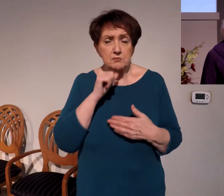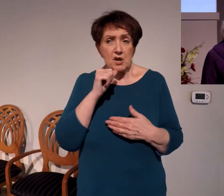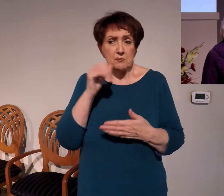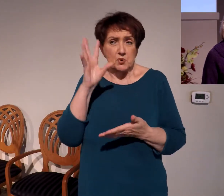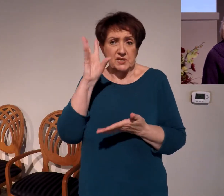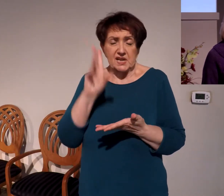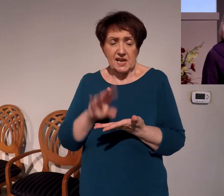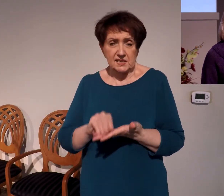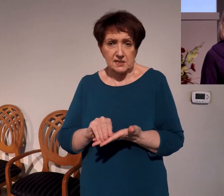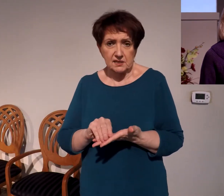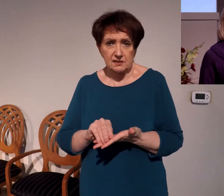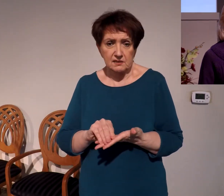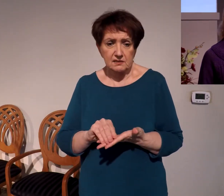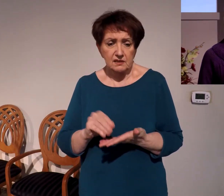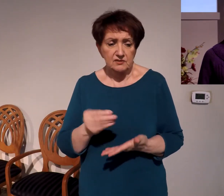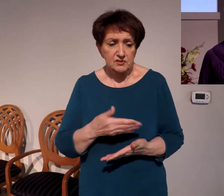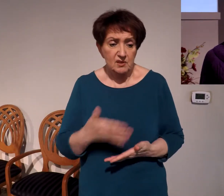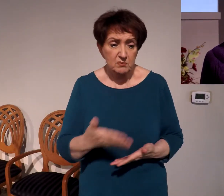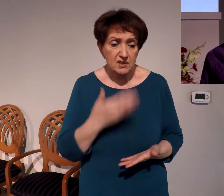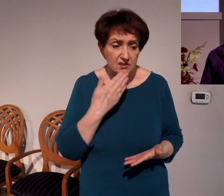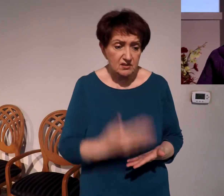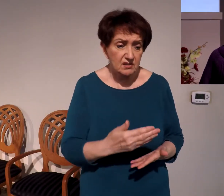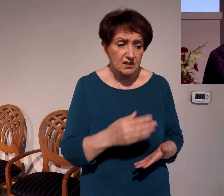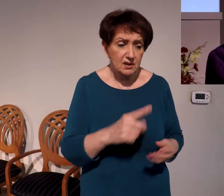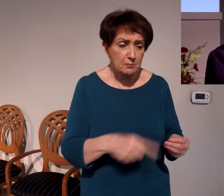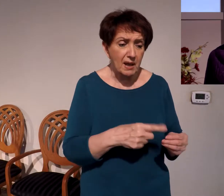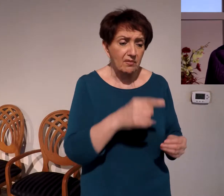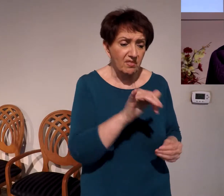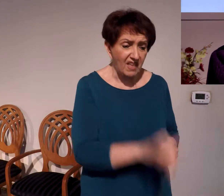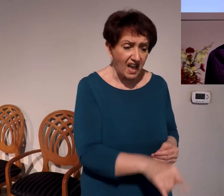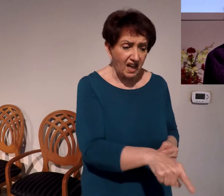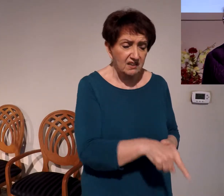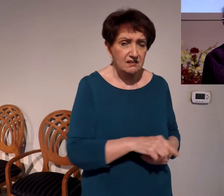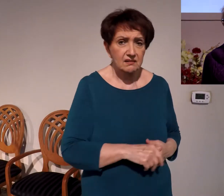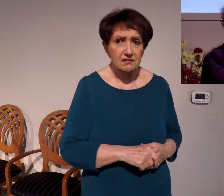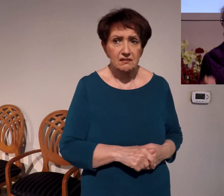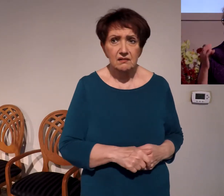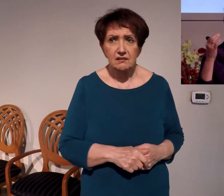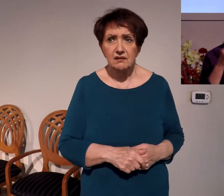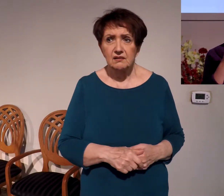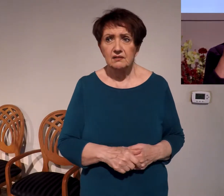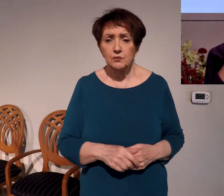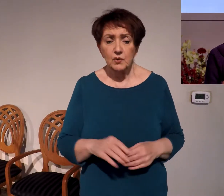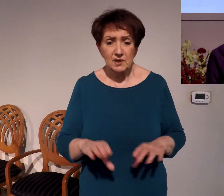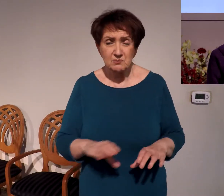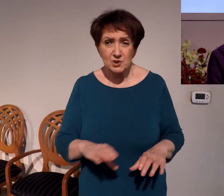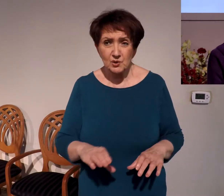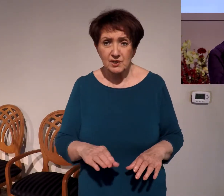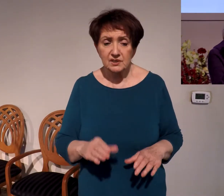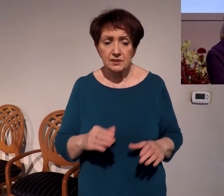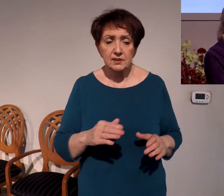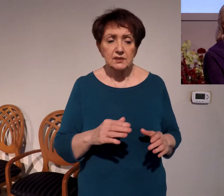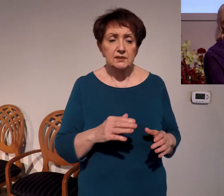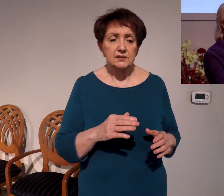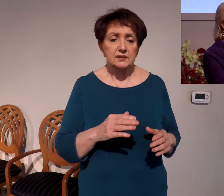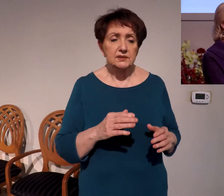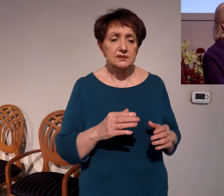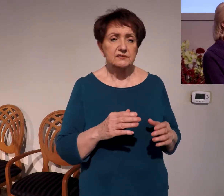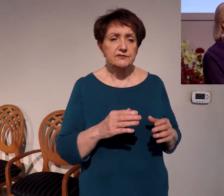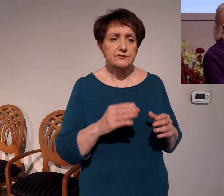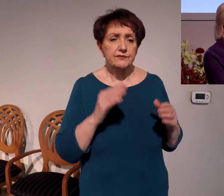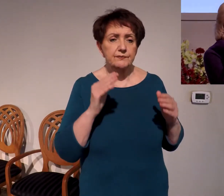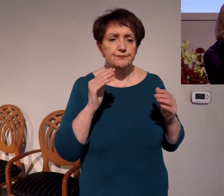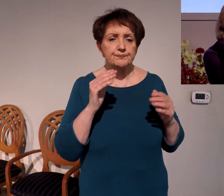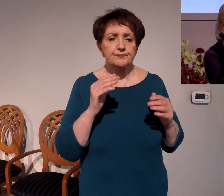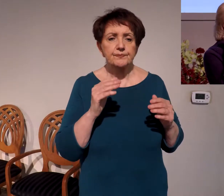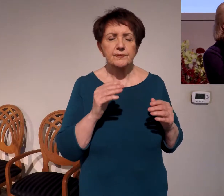good about the thing that is making me feel anxious or that I'm feeling stressed about. What I'm doing is changing my focus from the outer